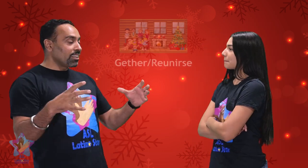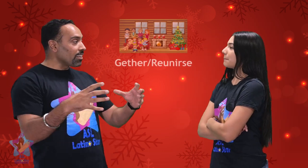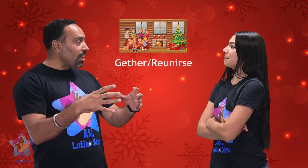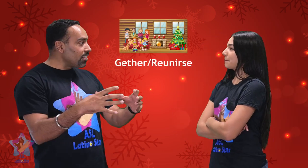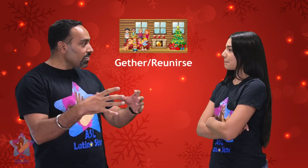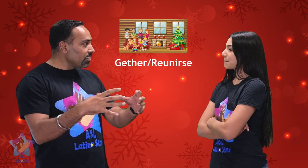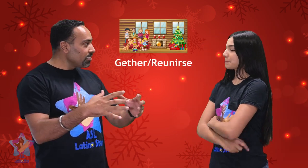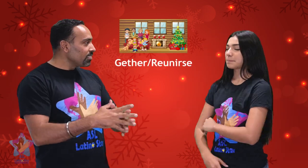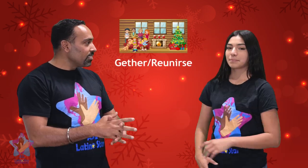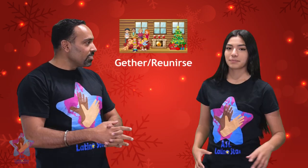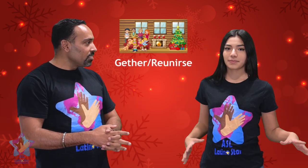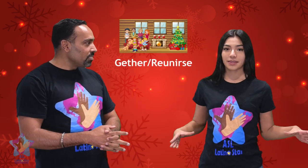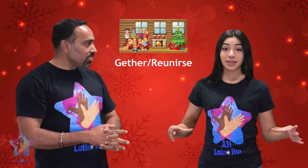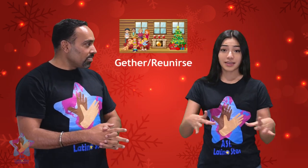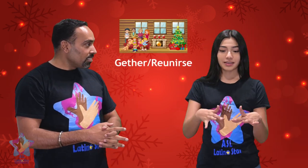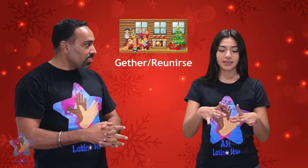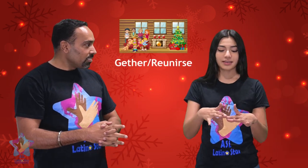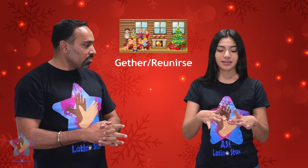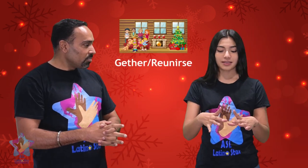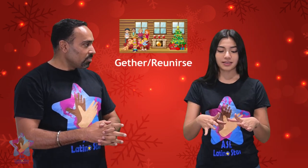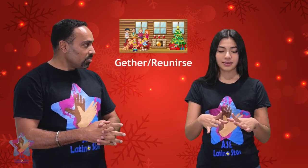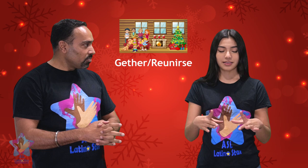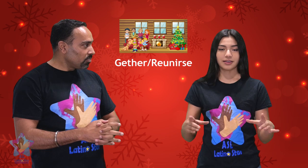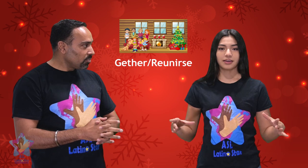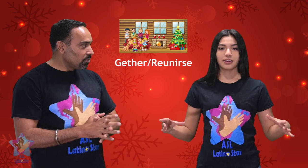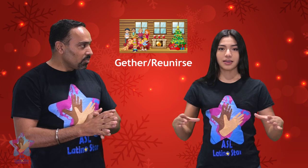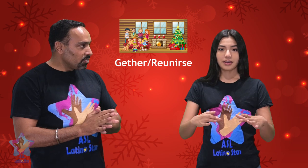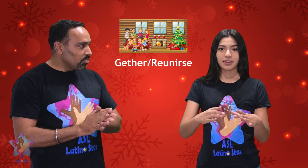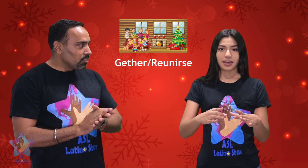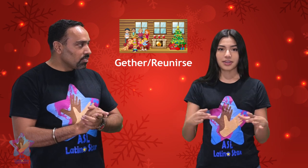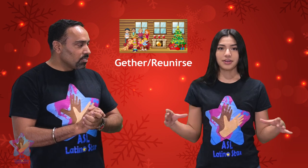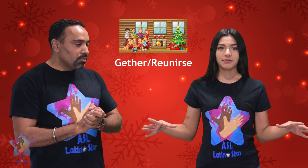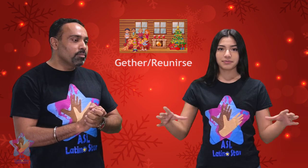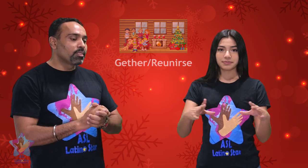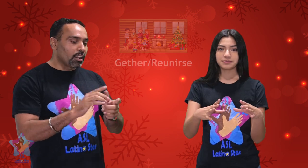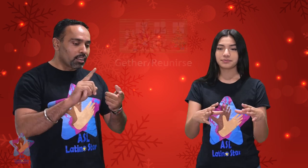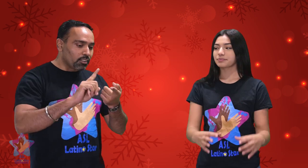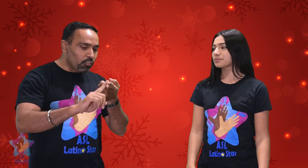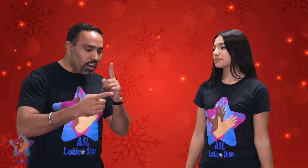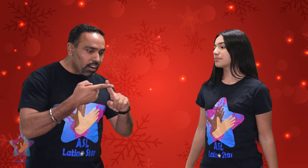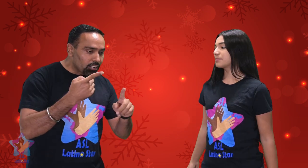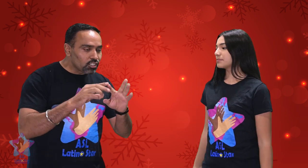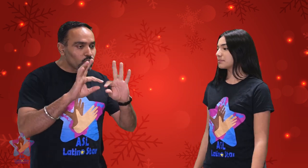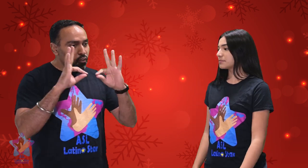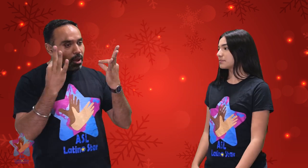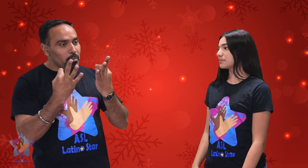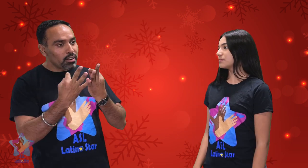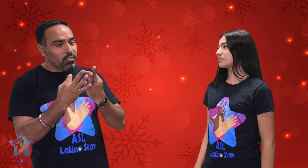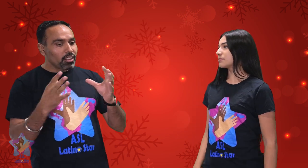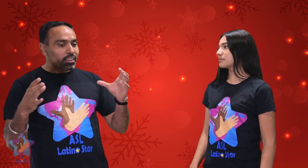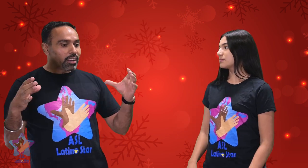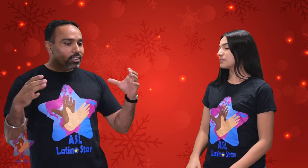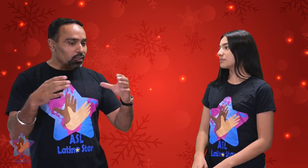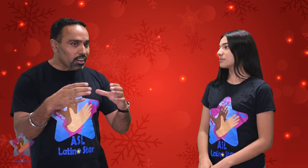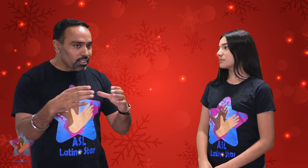Gather, reunirse, gather, together. Like friends, family, when they get together.